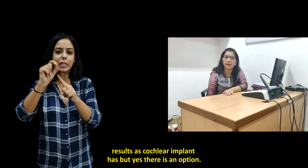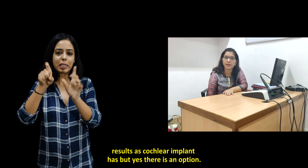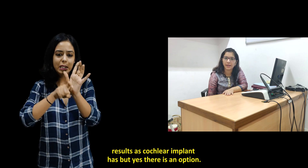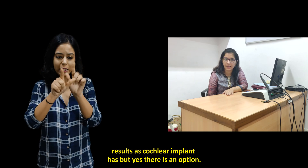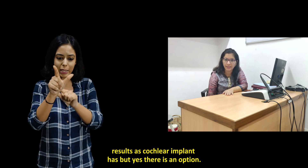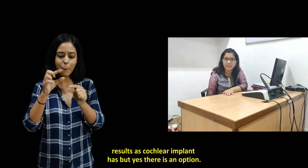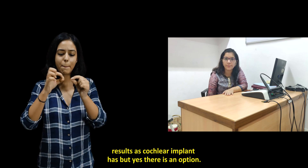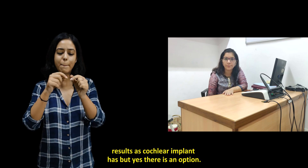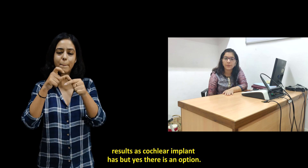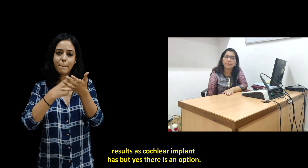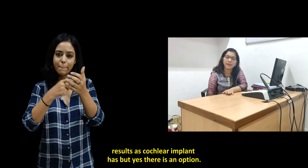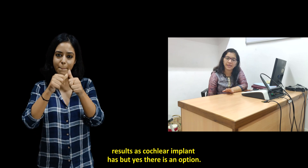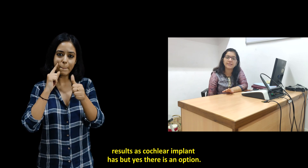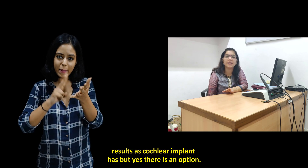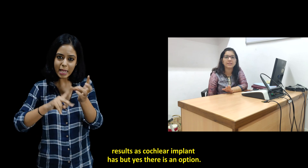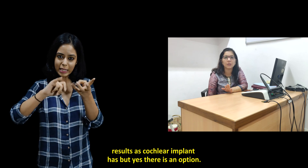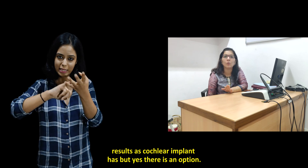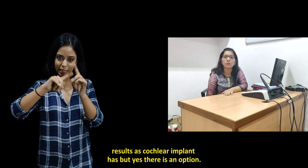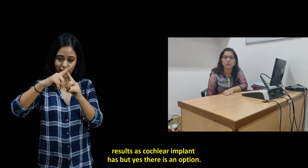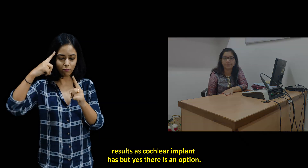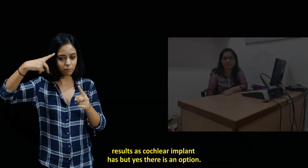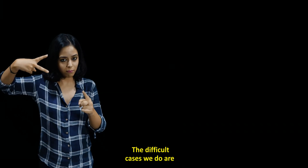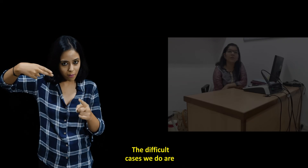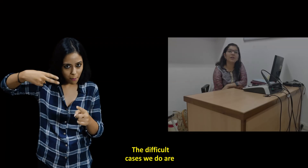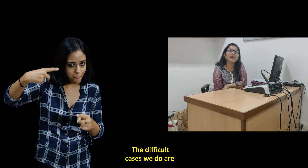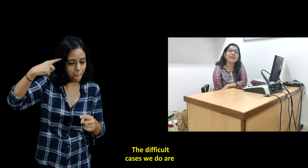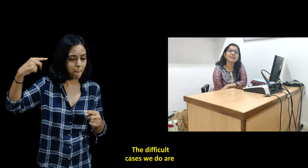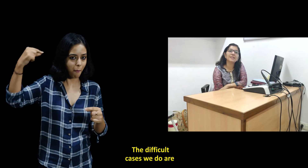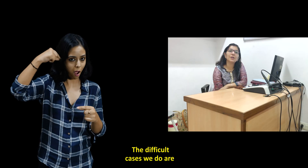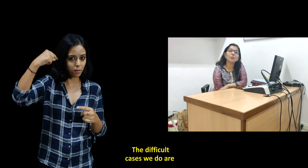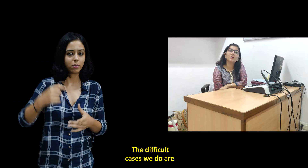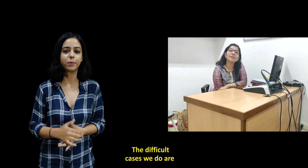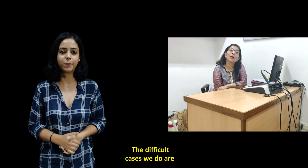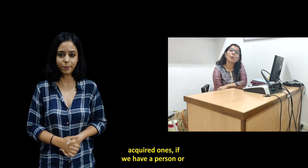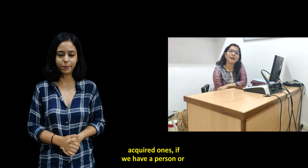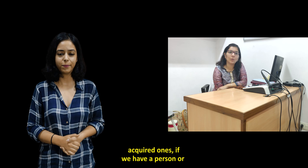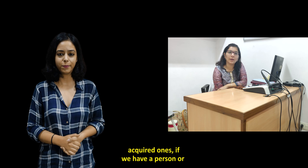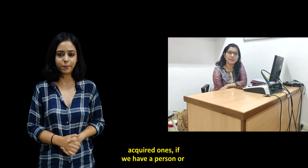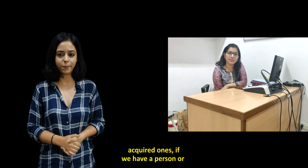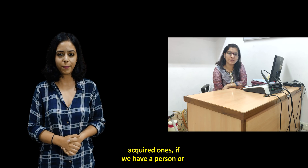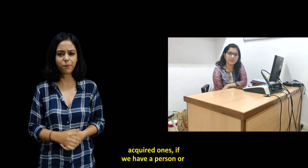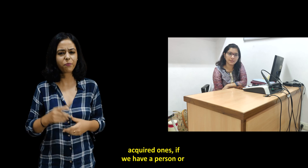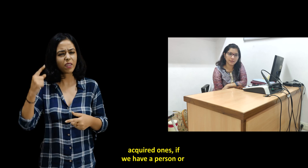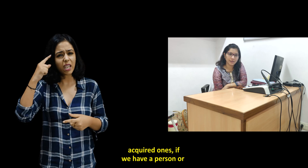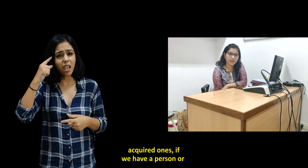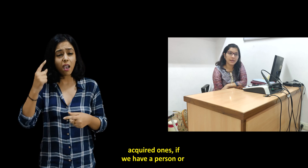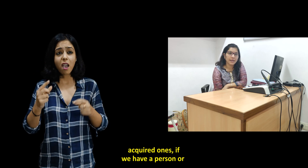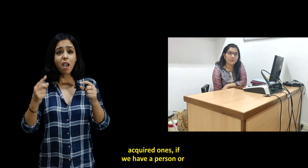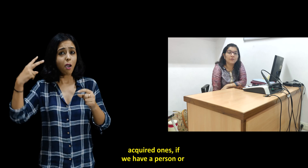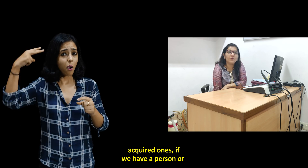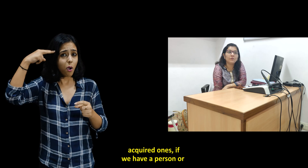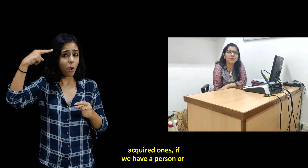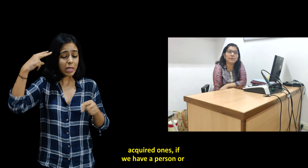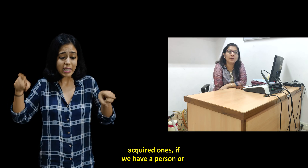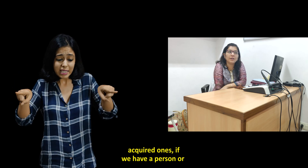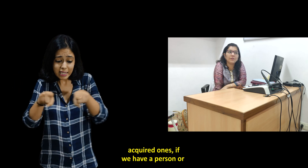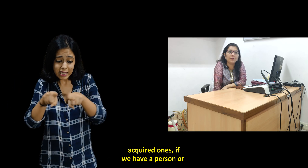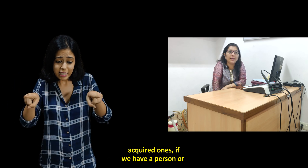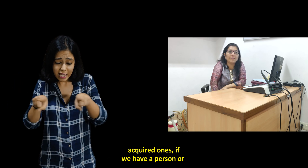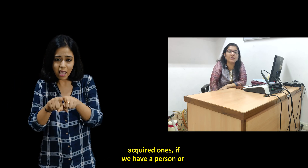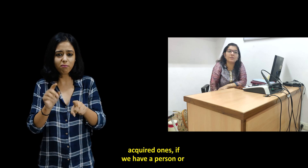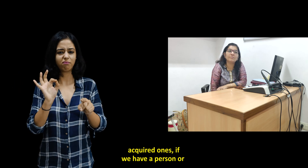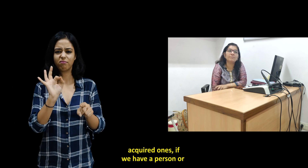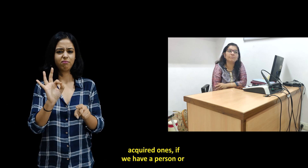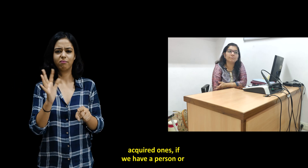cochlear implant has but yes there is an option difficult cases are do is acquired once if if